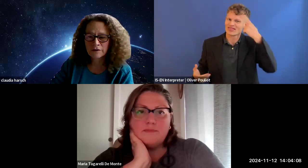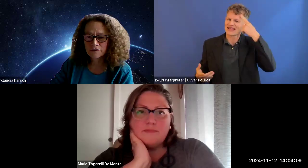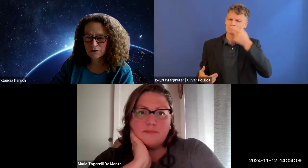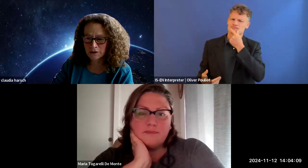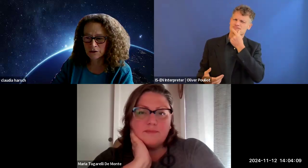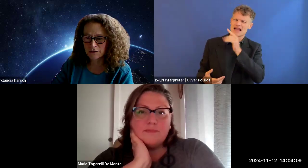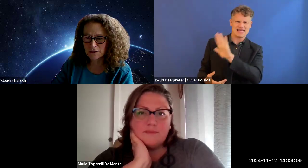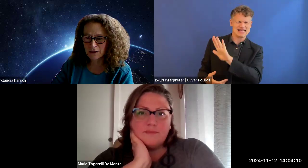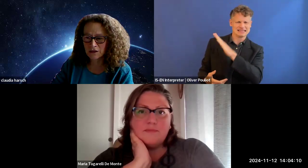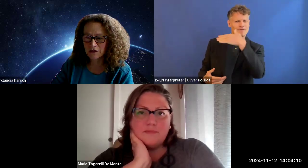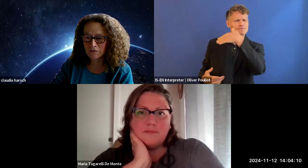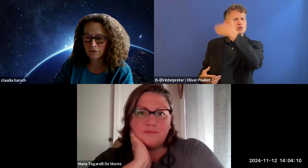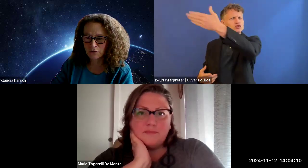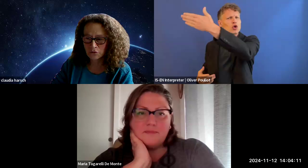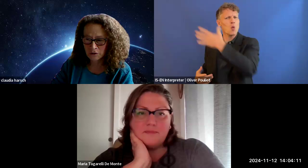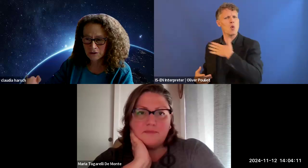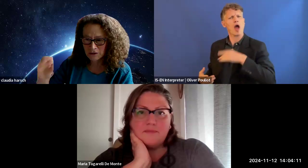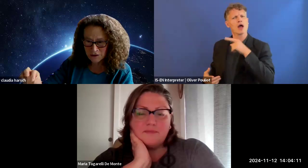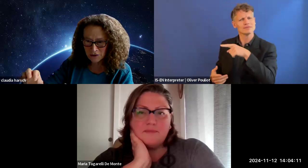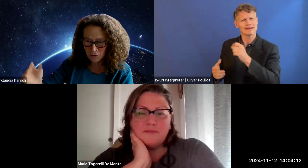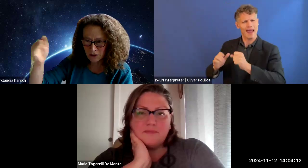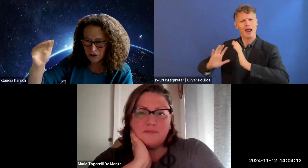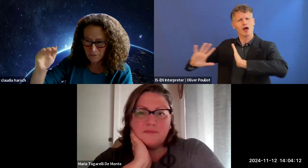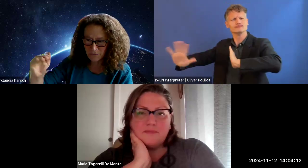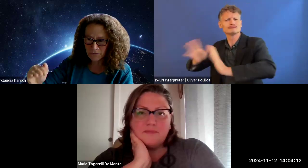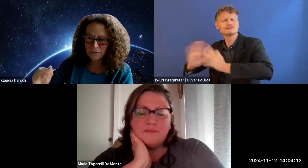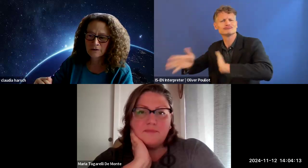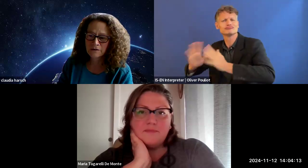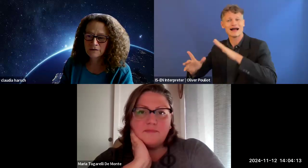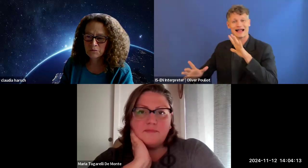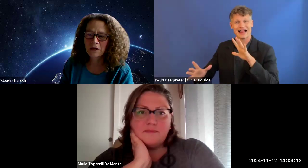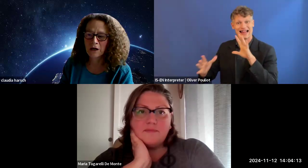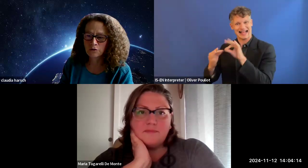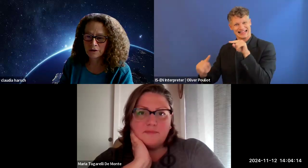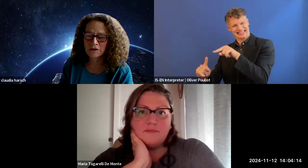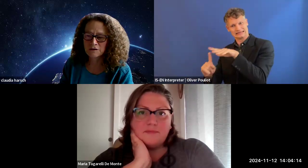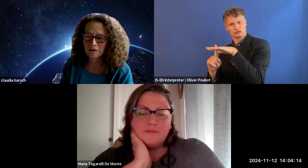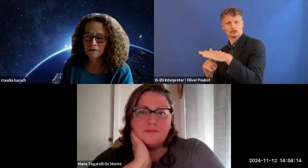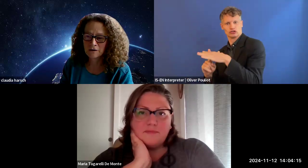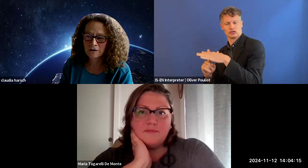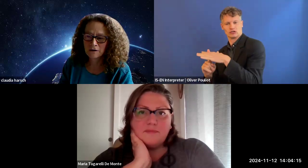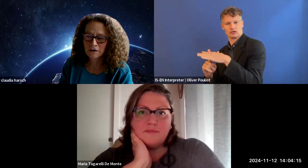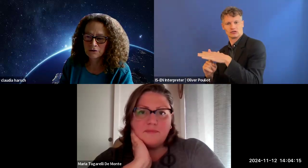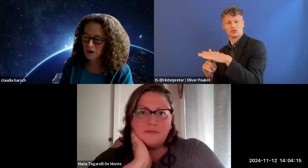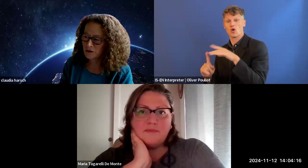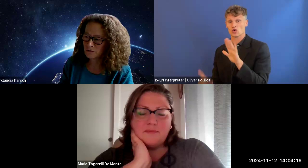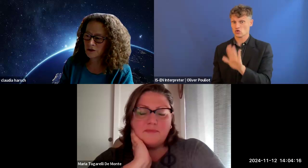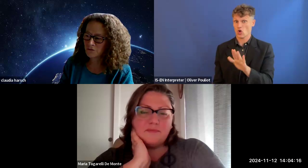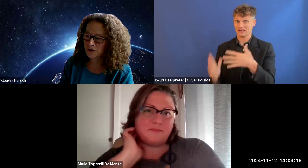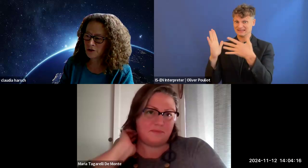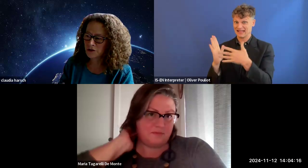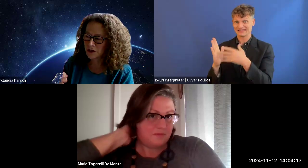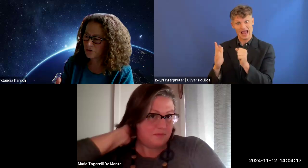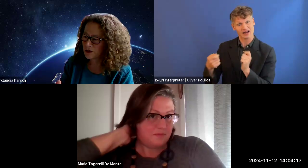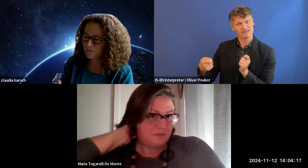particular concrete situations? And for your test, you can spell out what these are. And you can do